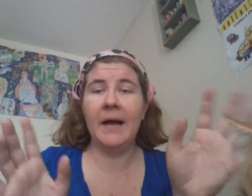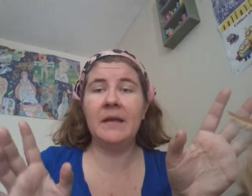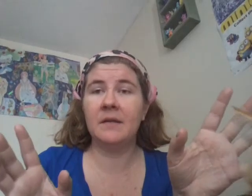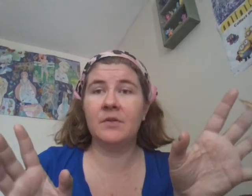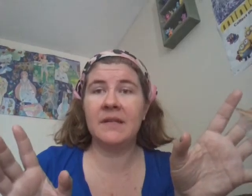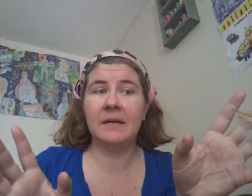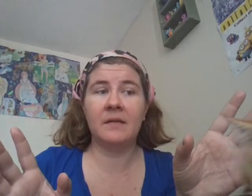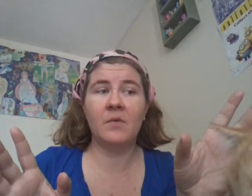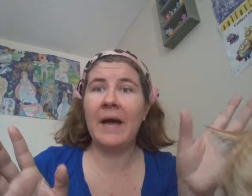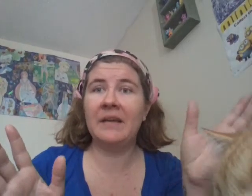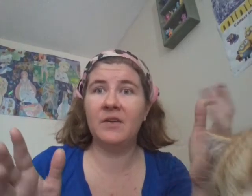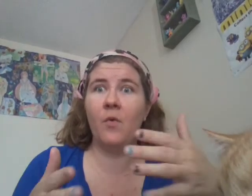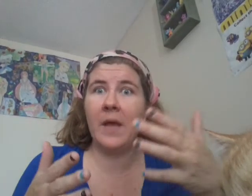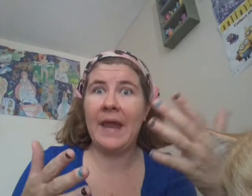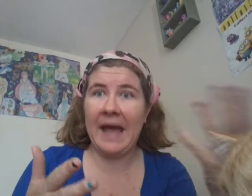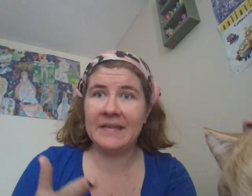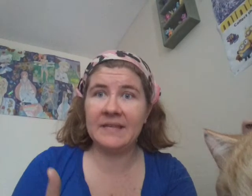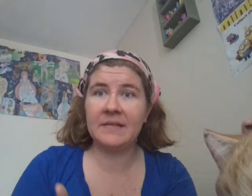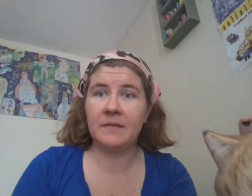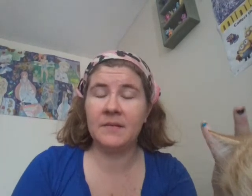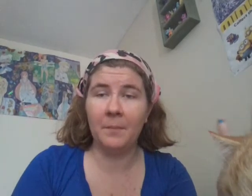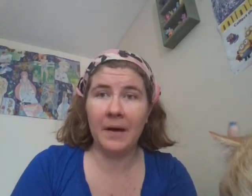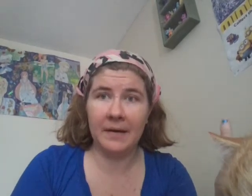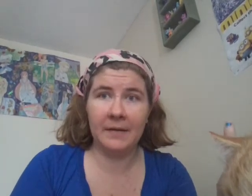I didn't understand it. So, I had to go and ask somebody.